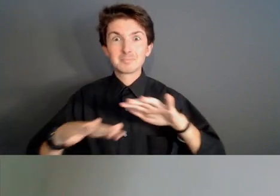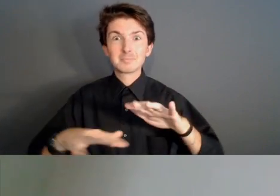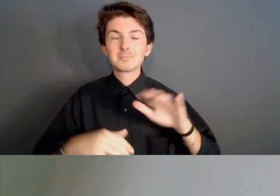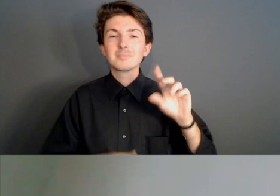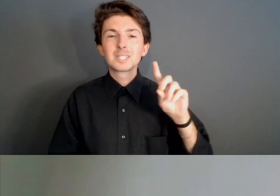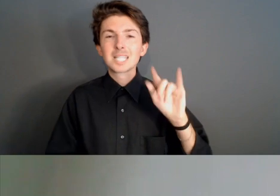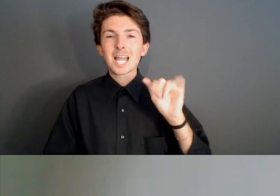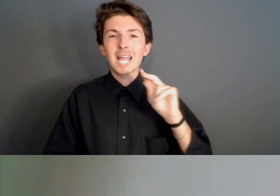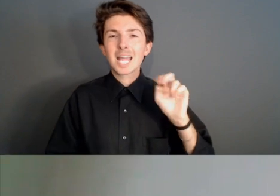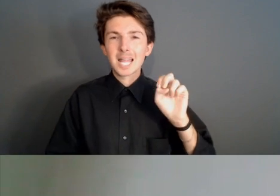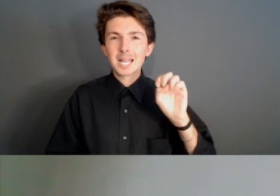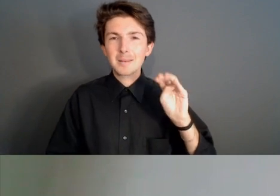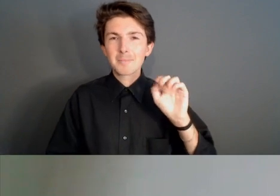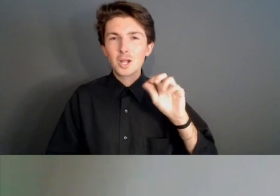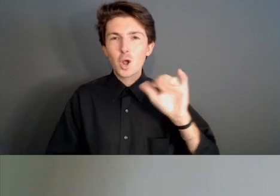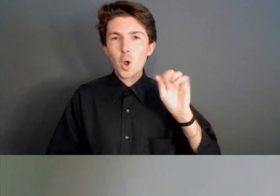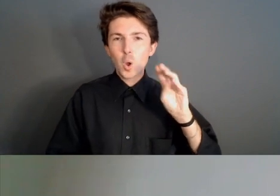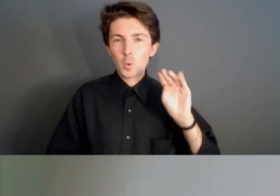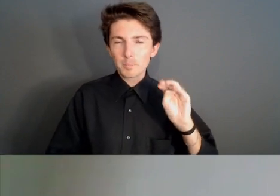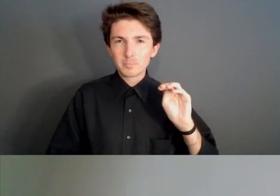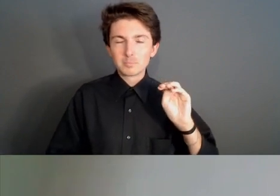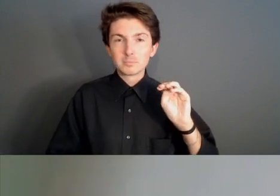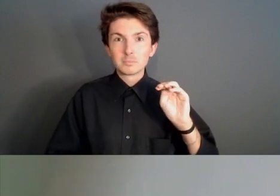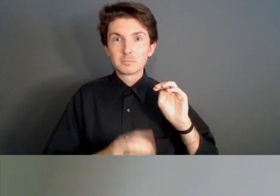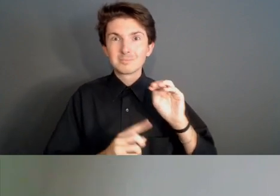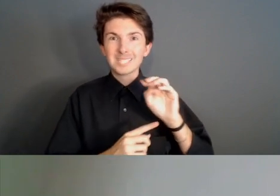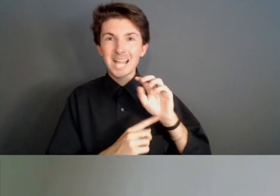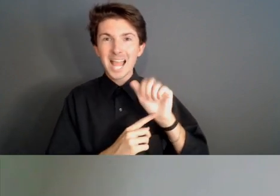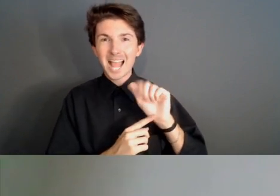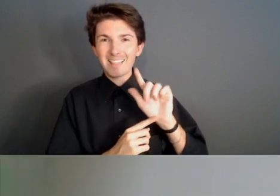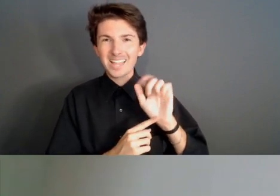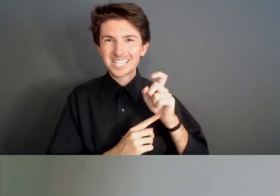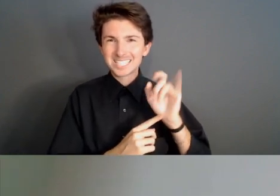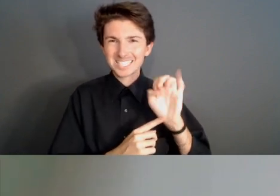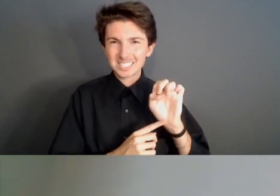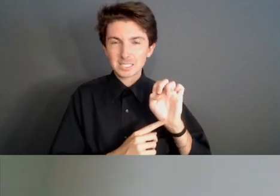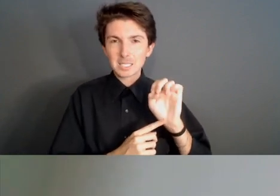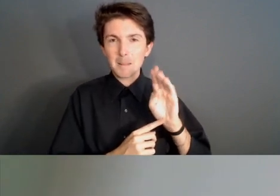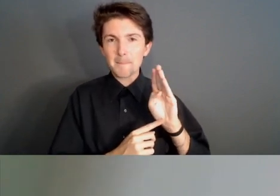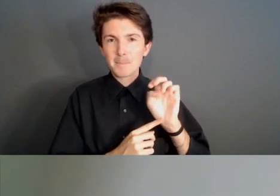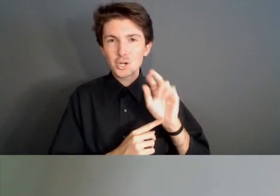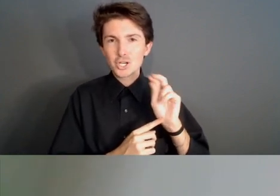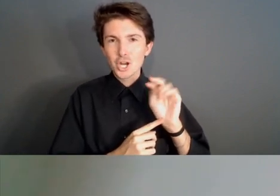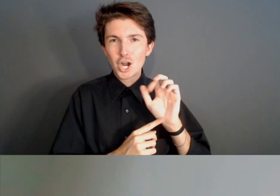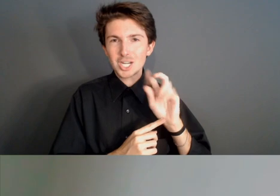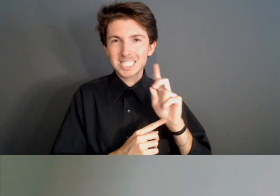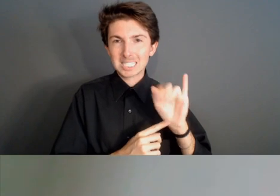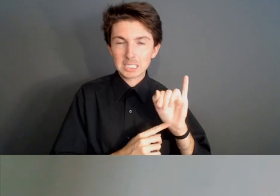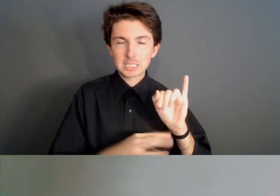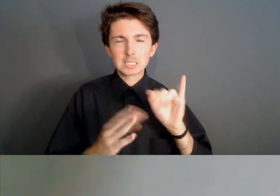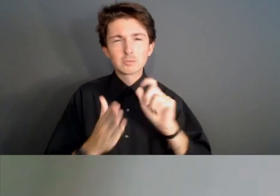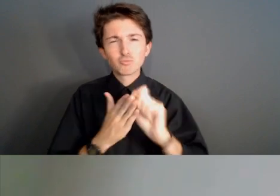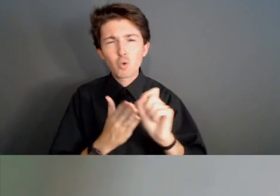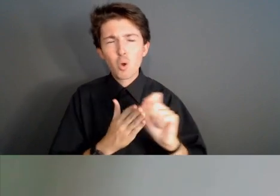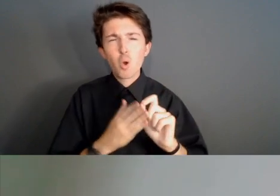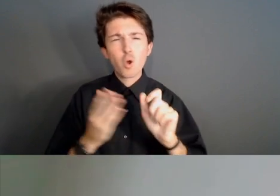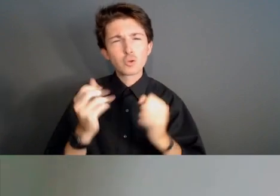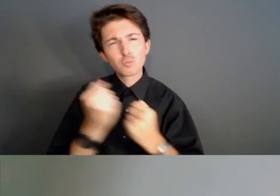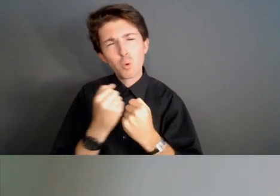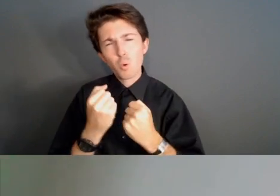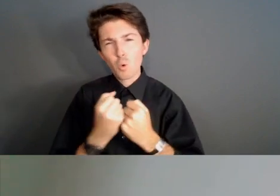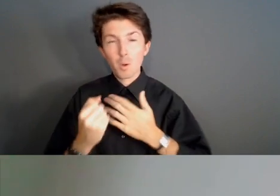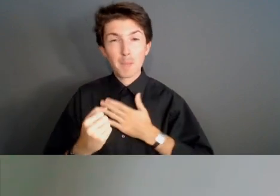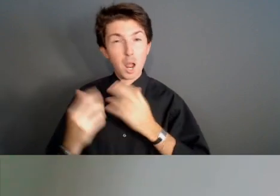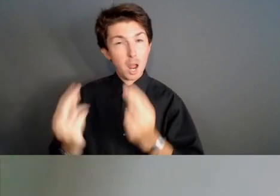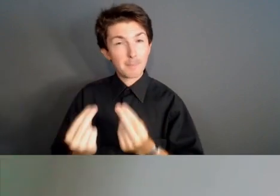super ally of mine, Diane McComb and Alex Bernardi, and everyone else who wrote letters of support for my award nomination. While